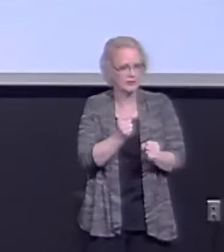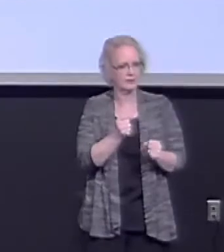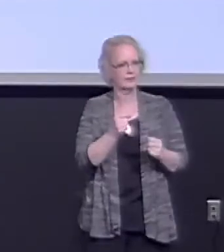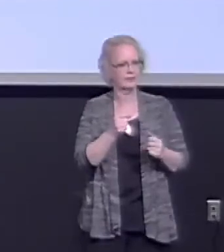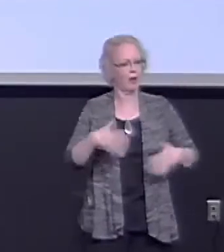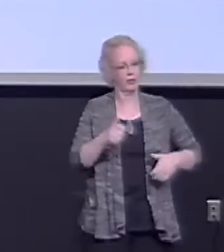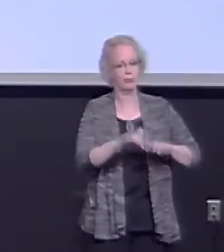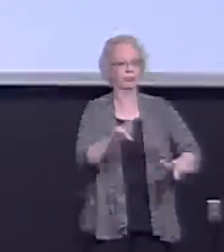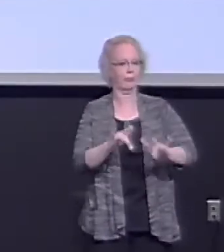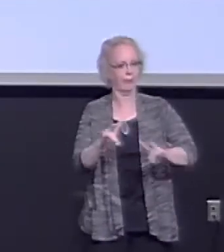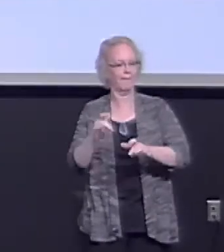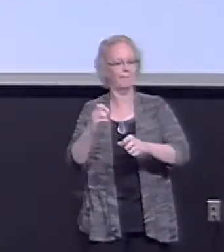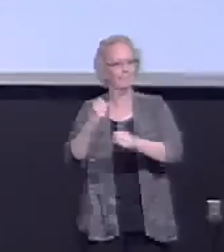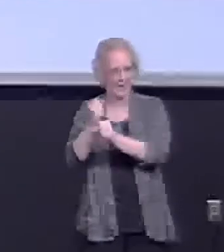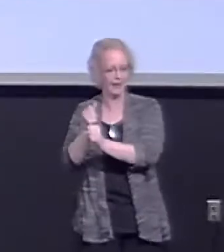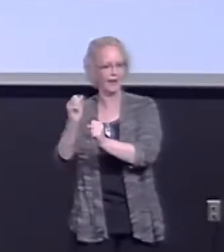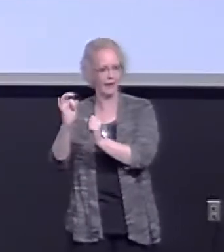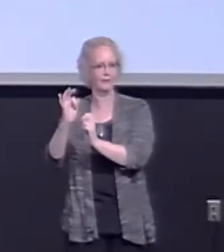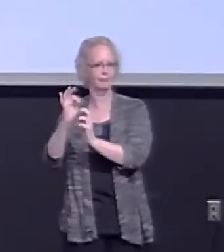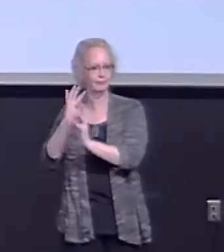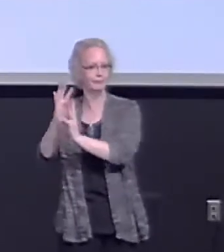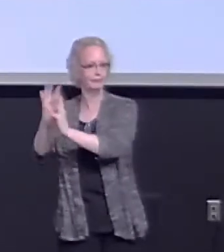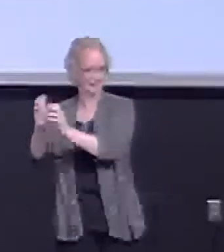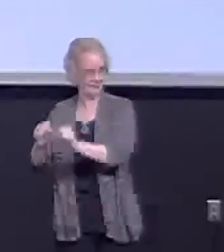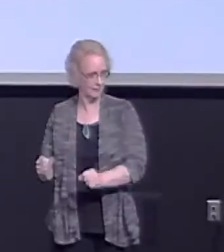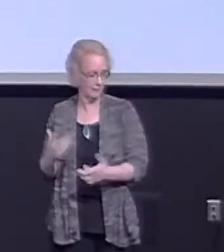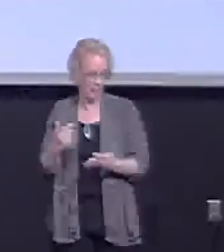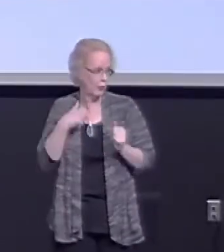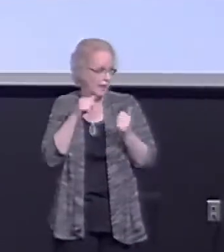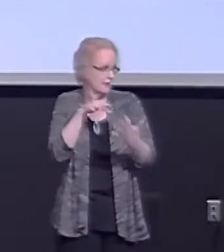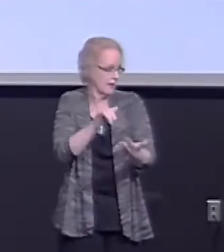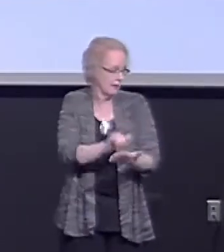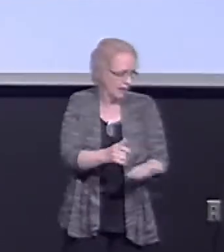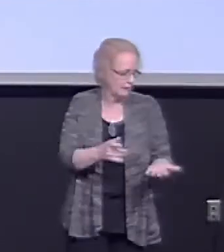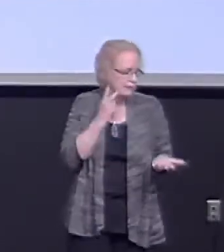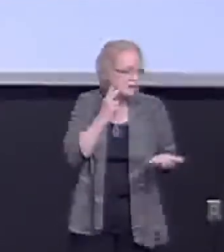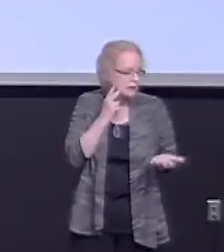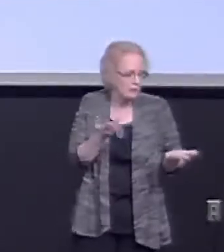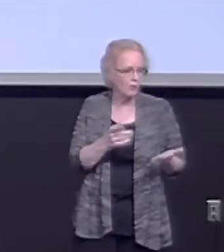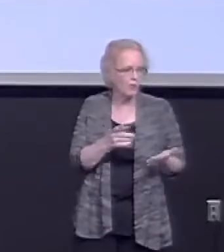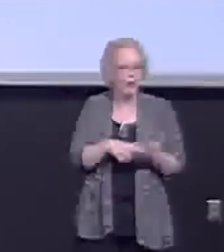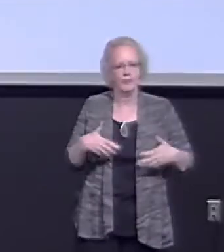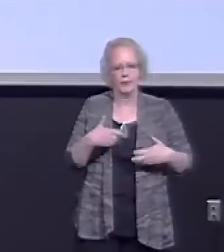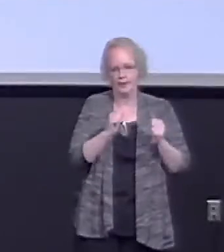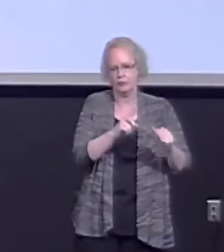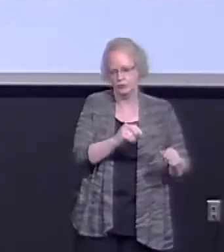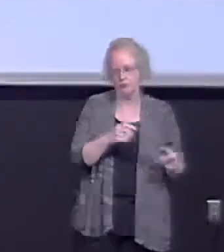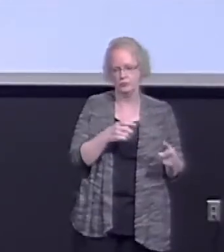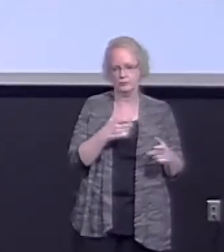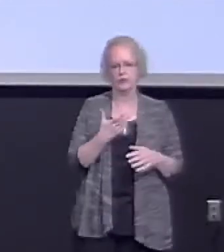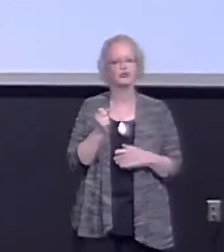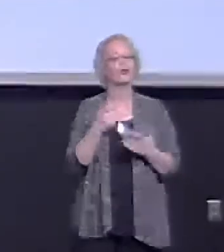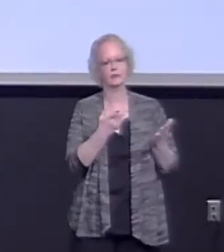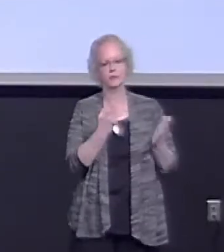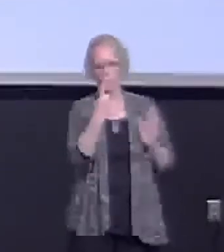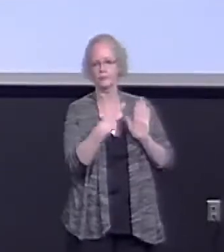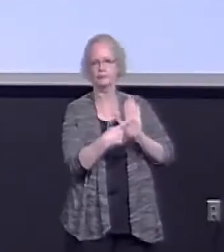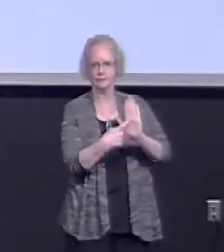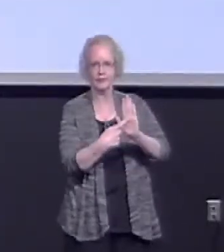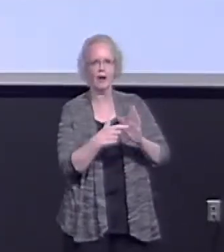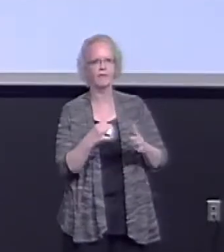system that we can then study a little better, that we can expand in complexity. So here's one of our